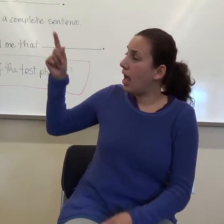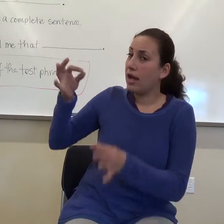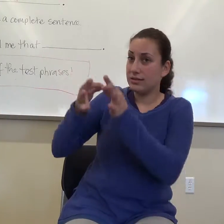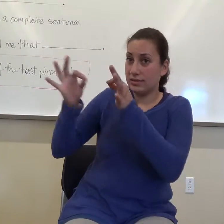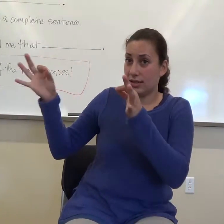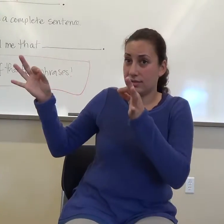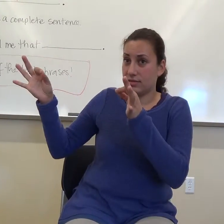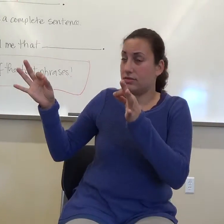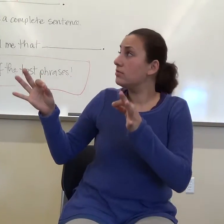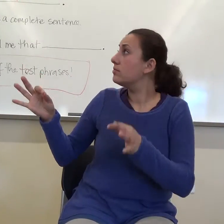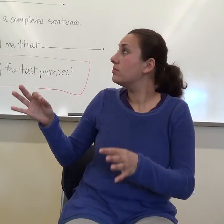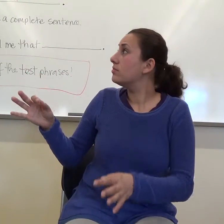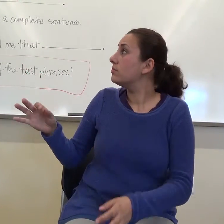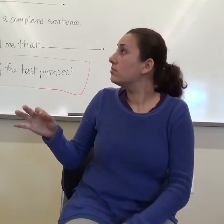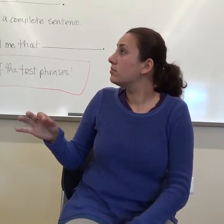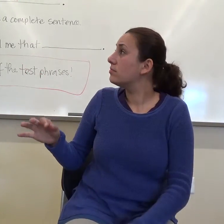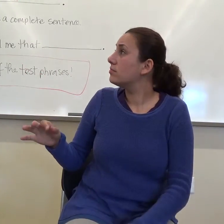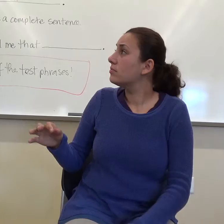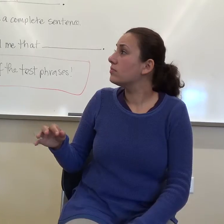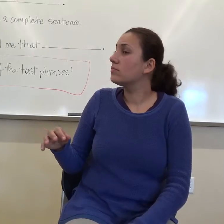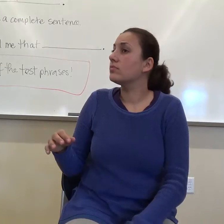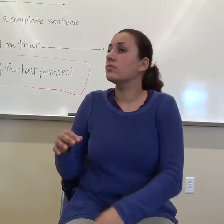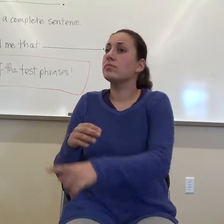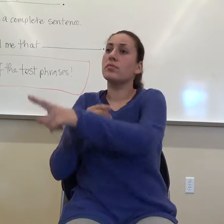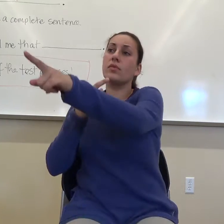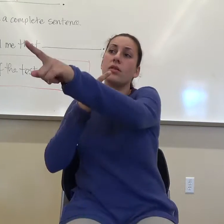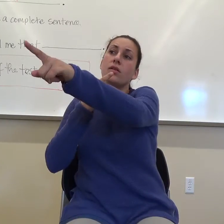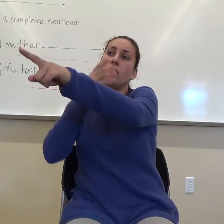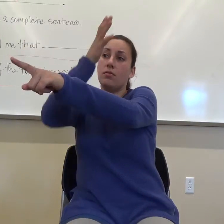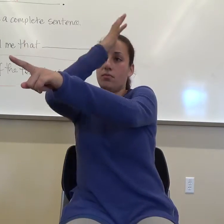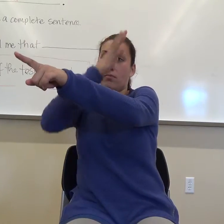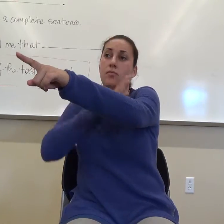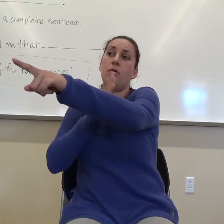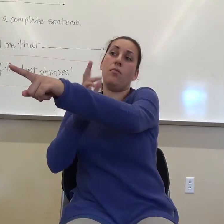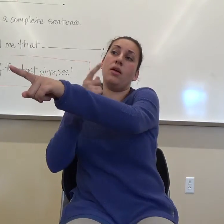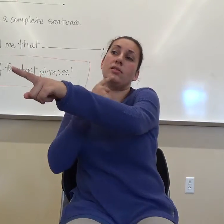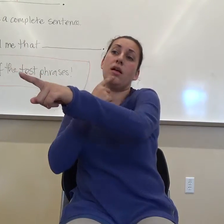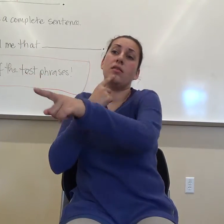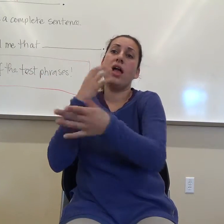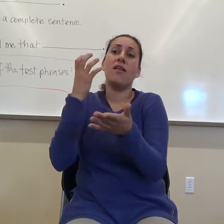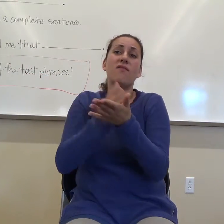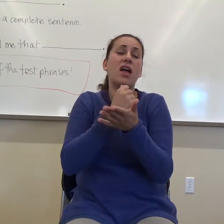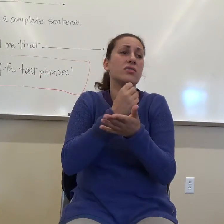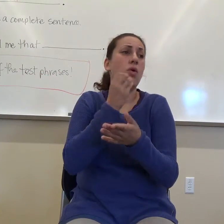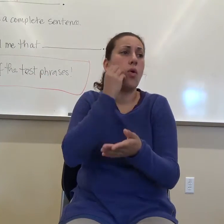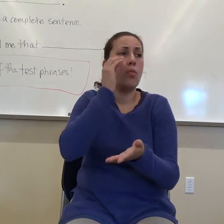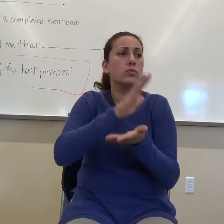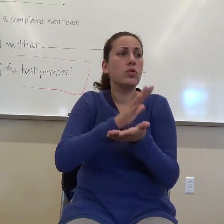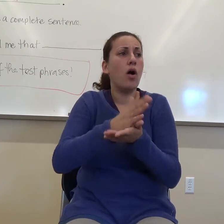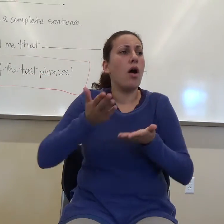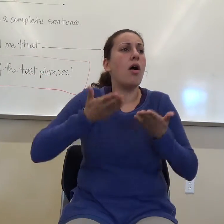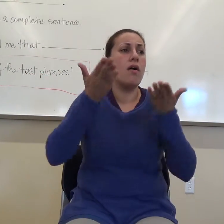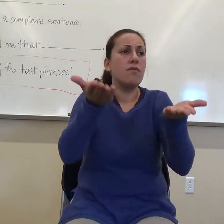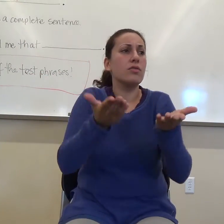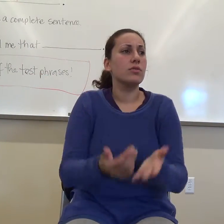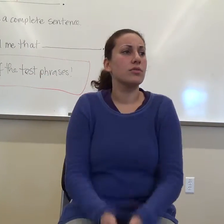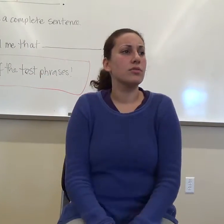What advantages Okay. does yeah, homeschooling offer? what successes? Okay,